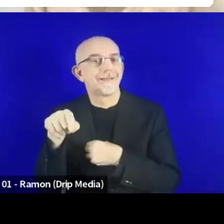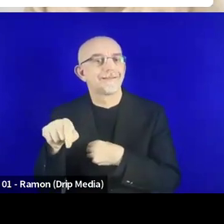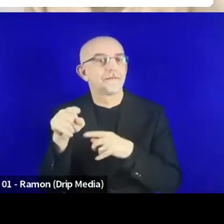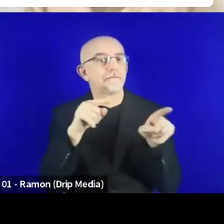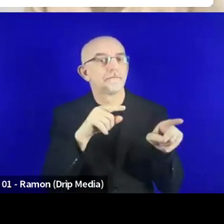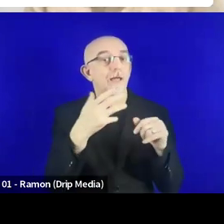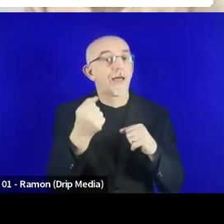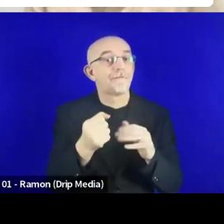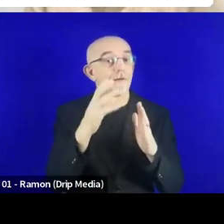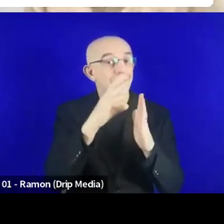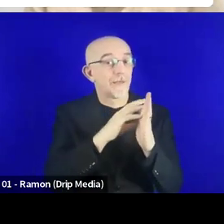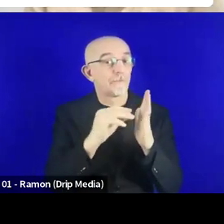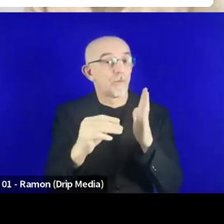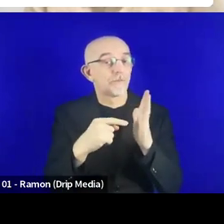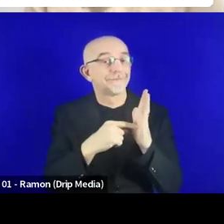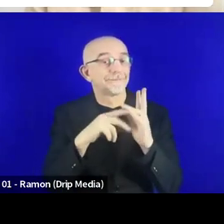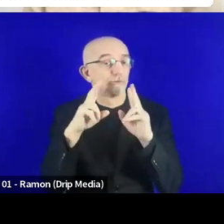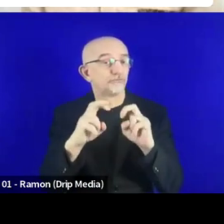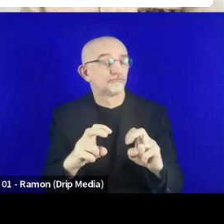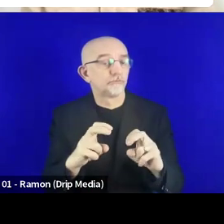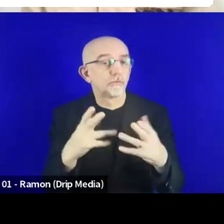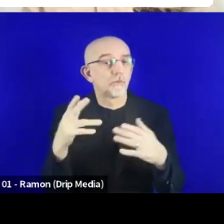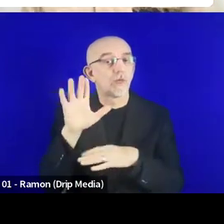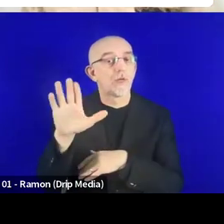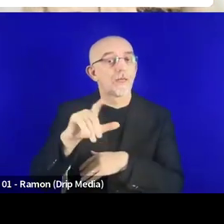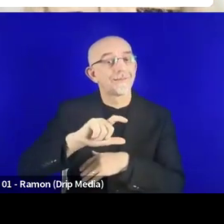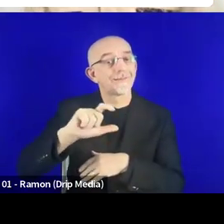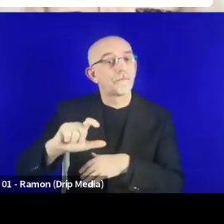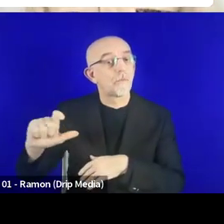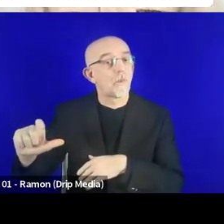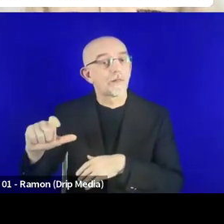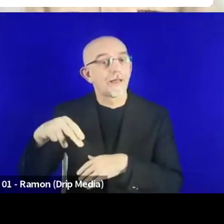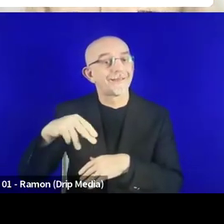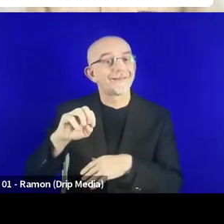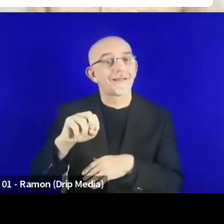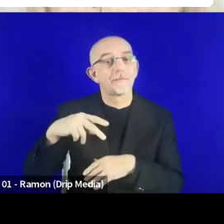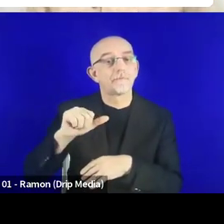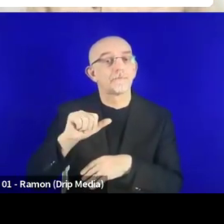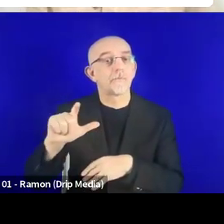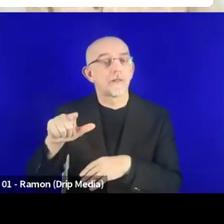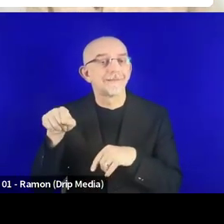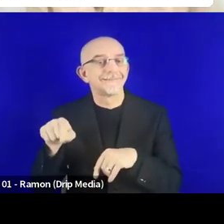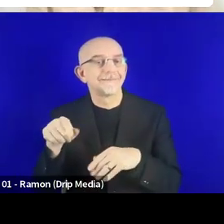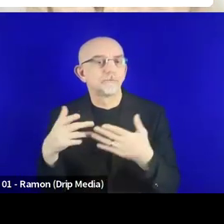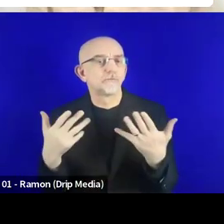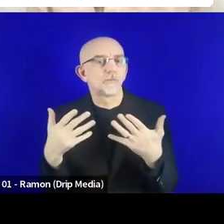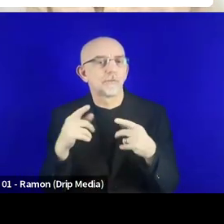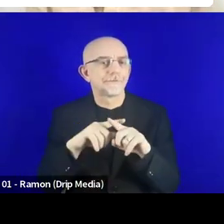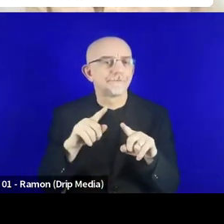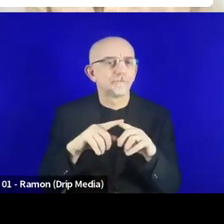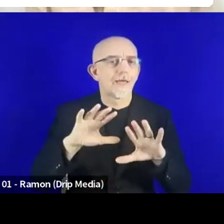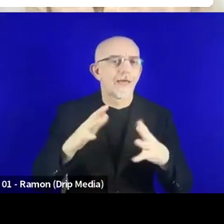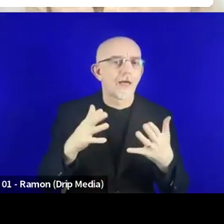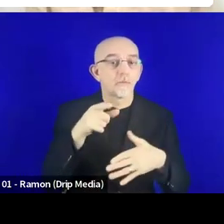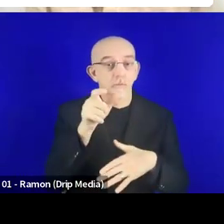protection benefits. So it has a sort of, there's a banding basically that they implemented. So if that has